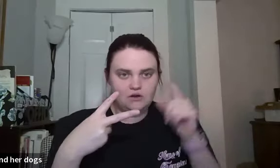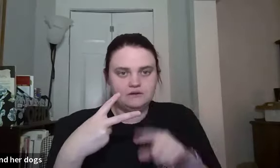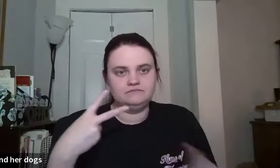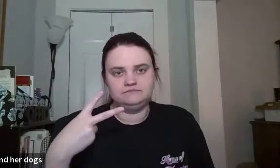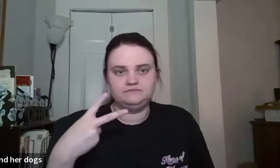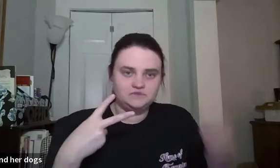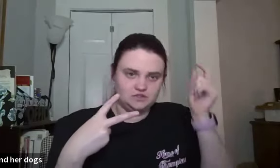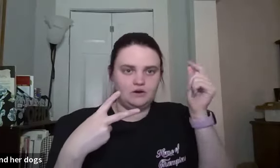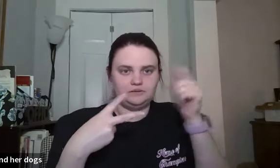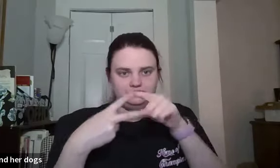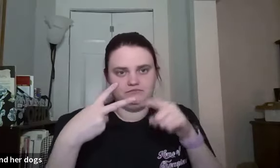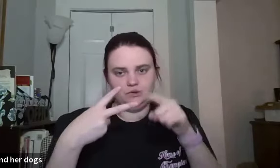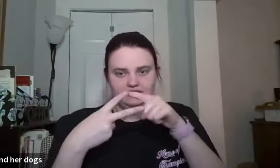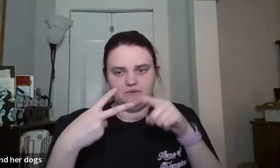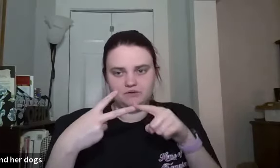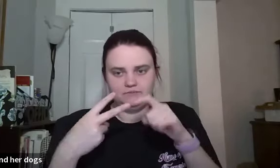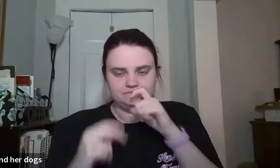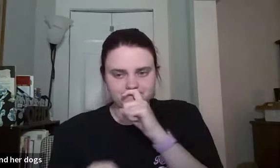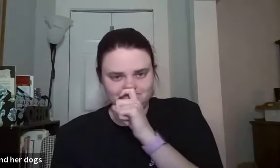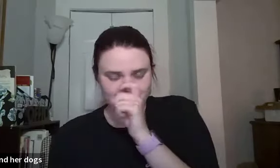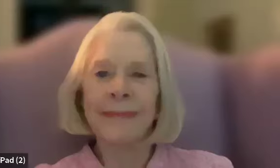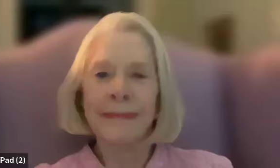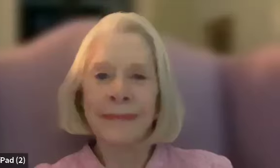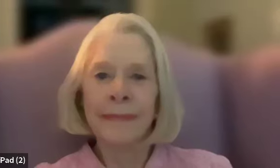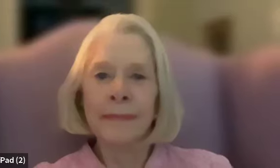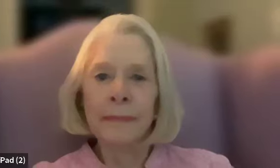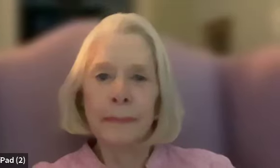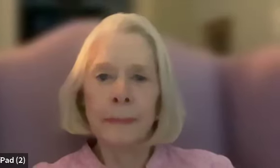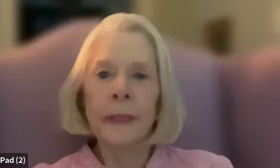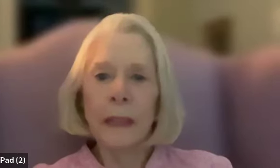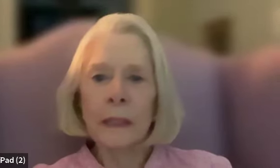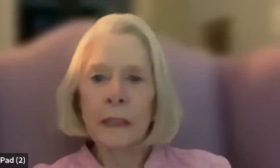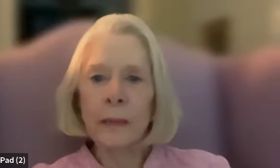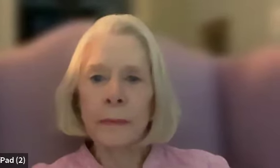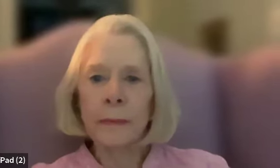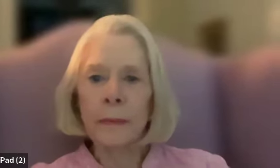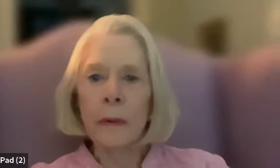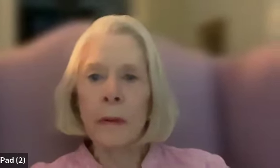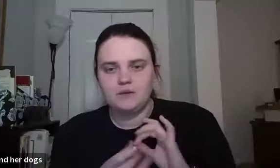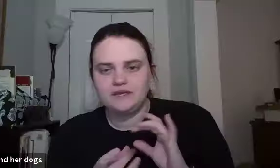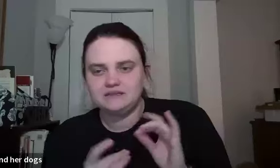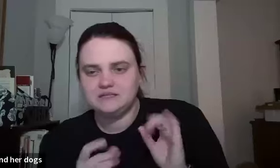dog, dog, pointing to both. So that's just a little helpful kind of comment and